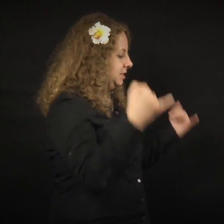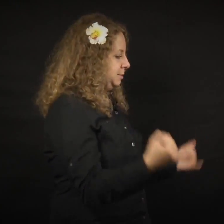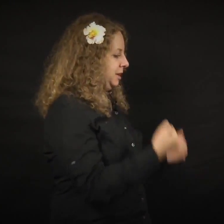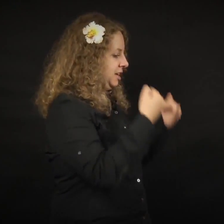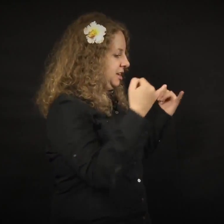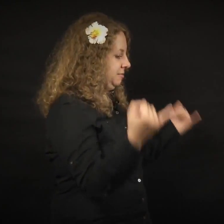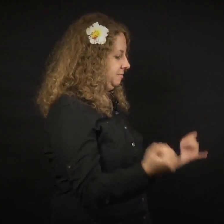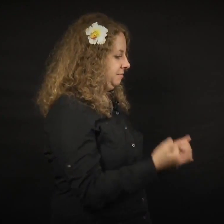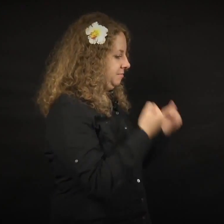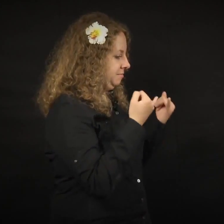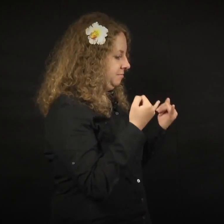Spaghetti.